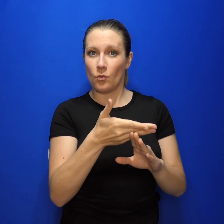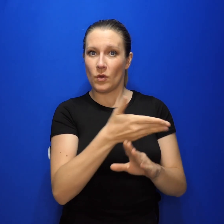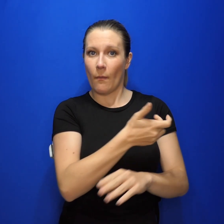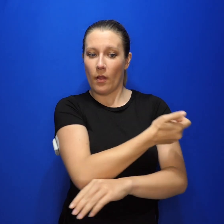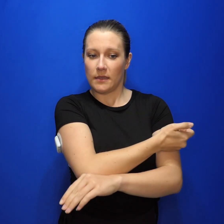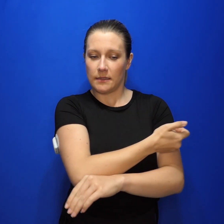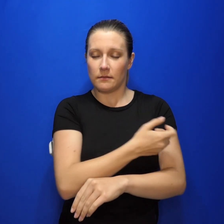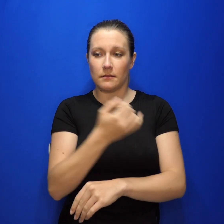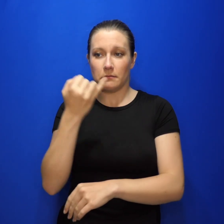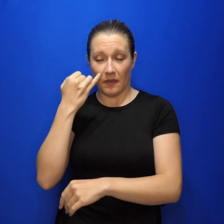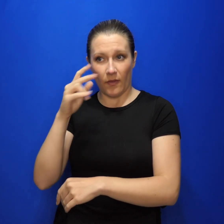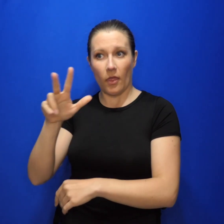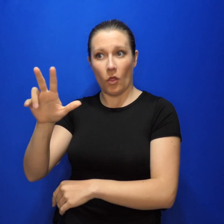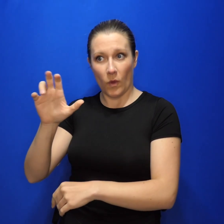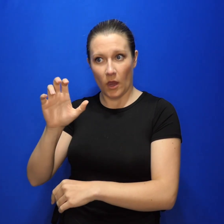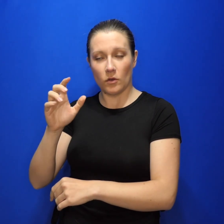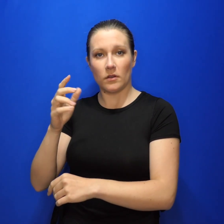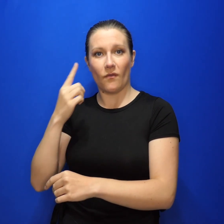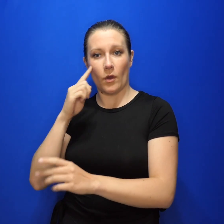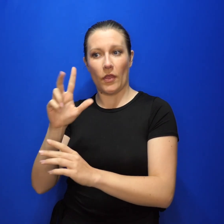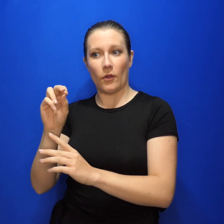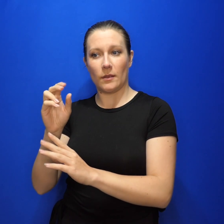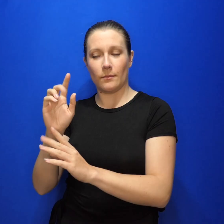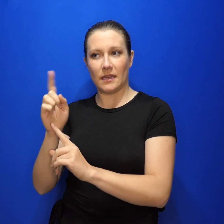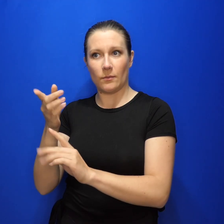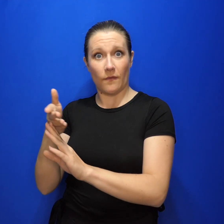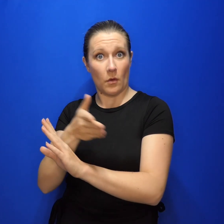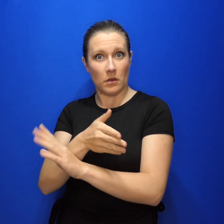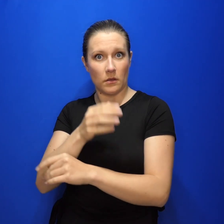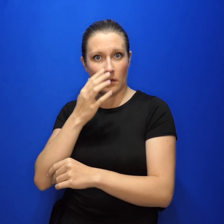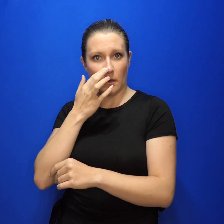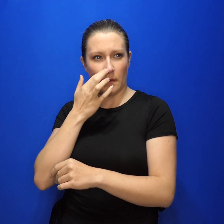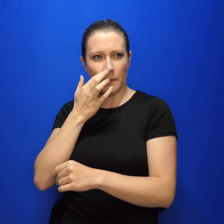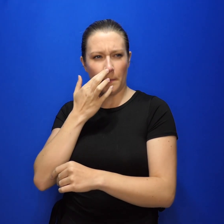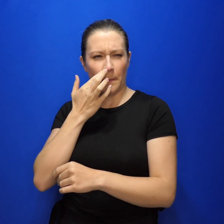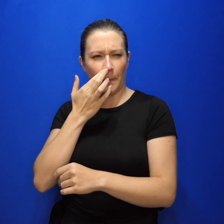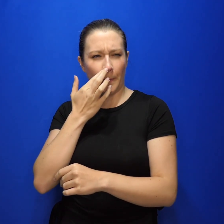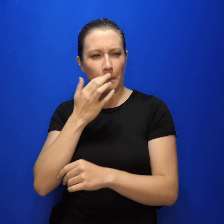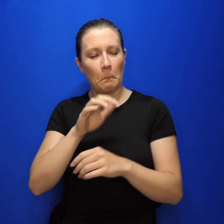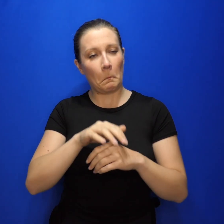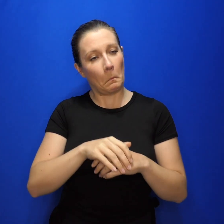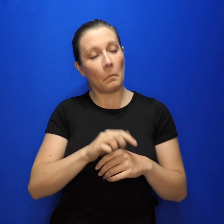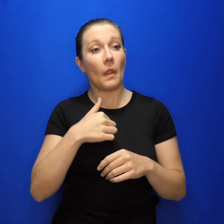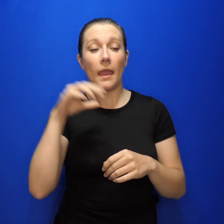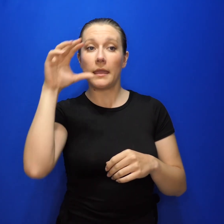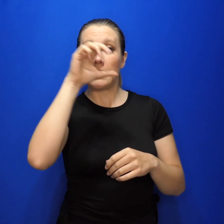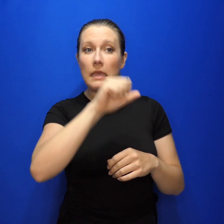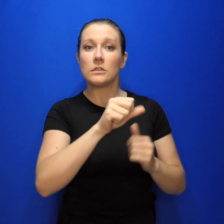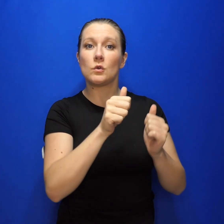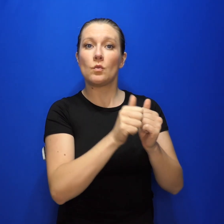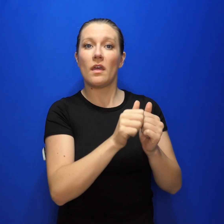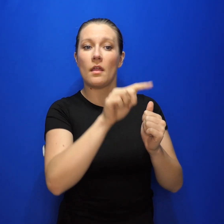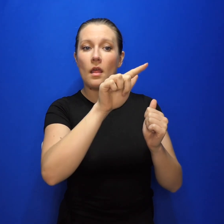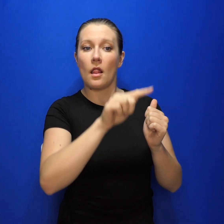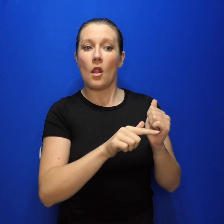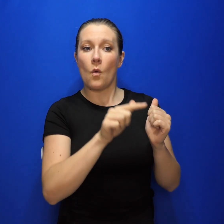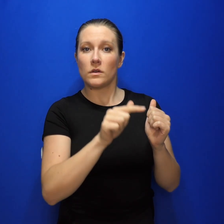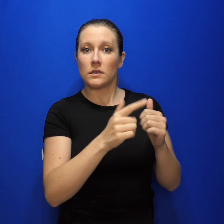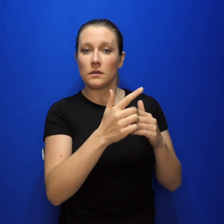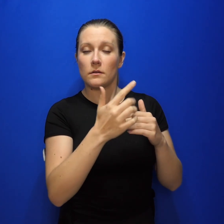Your blood sugar is 300. Essentially. You can pre-bolus a half an hour before. So I guess, to a degree on the lower end of blood sugar, it